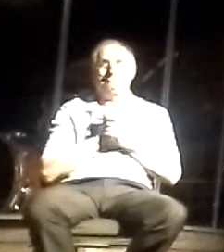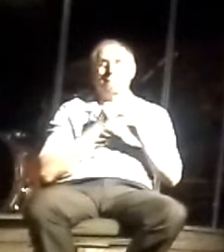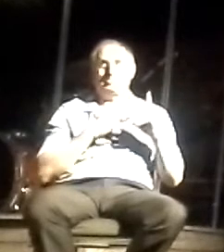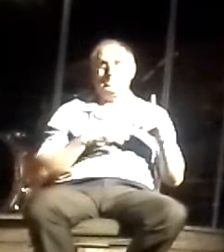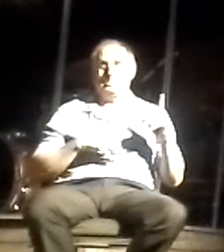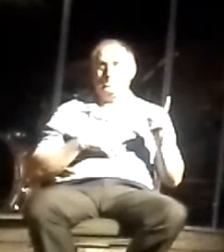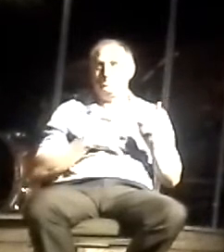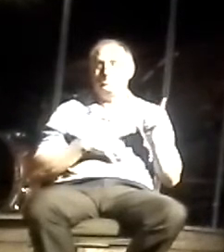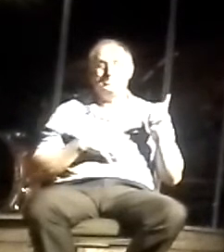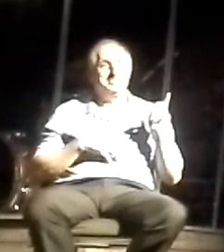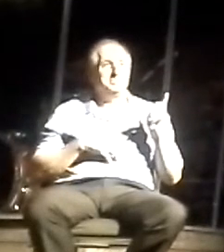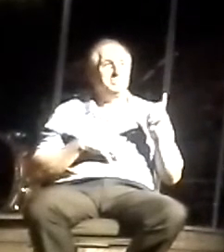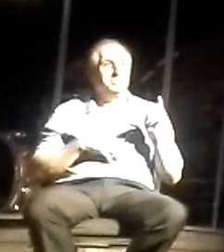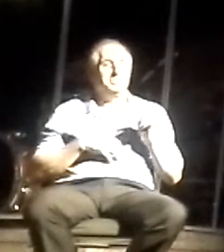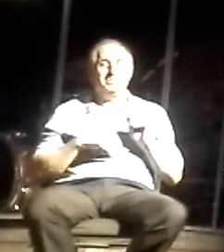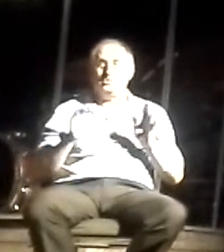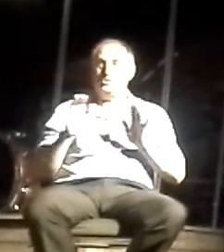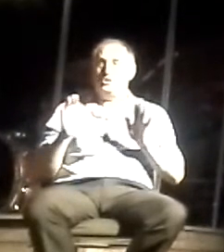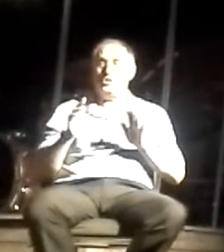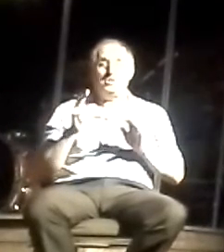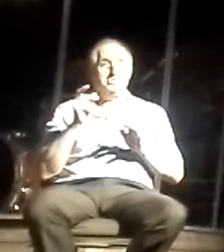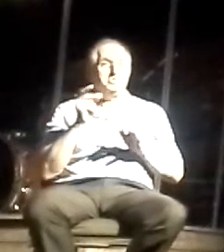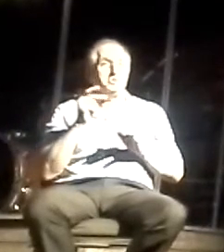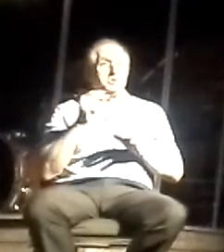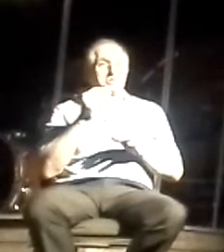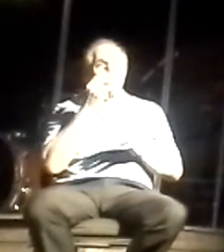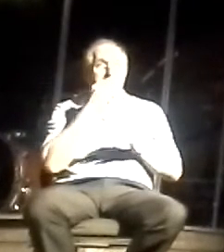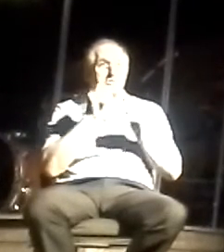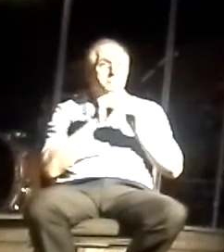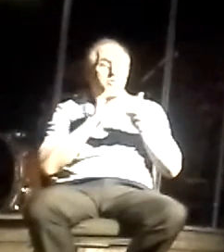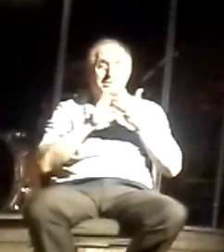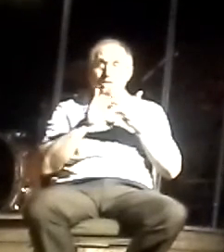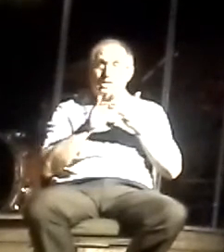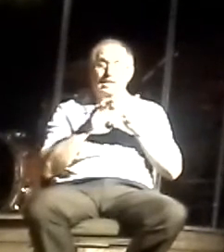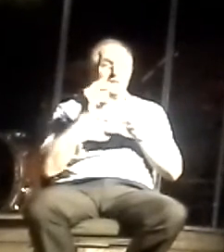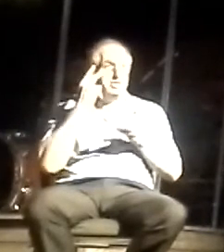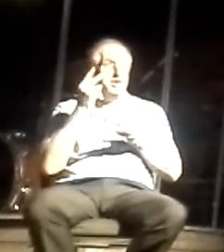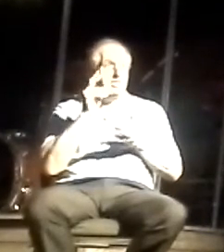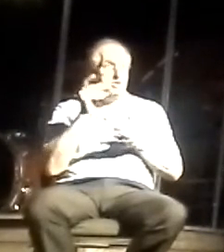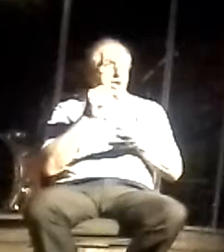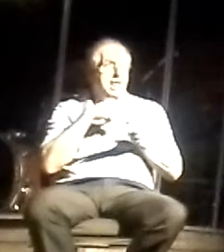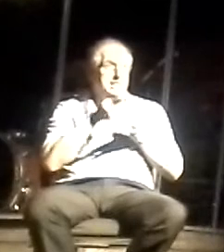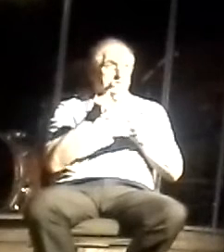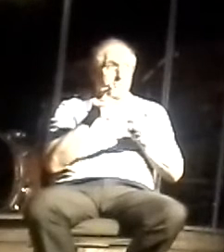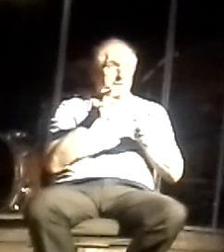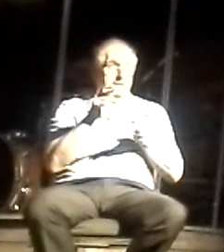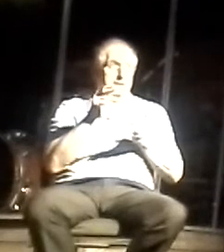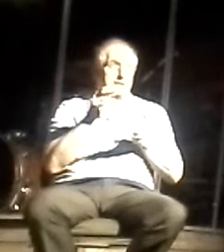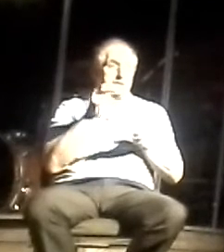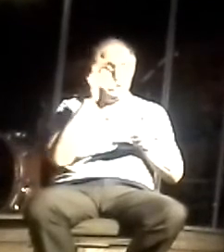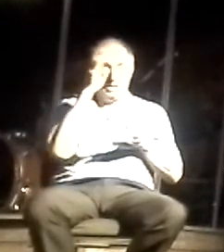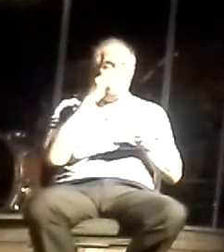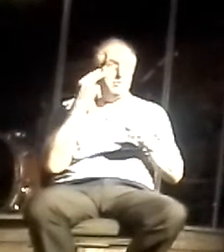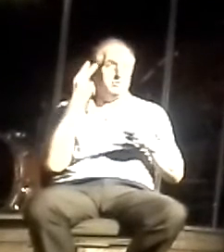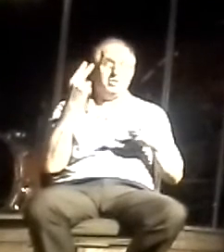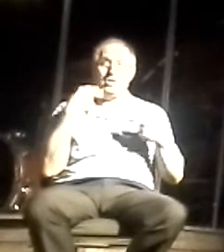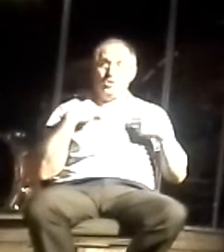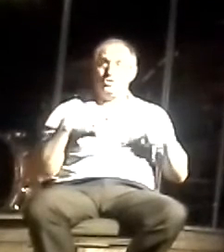You've got your, that friend that says, no, a dog's mouth's cleaner than a human mouth. I just saw that dog lick something. I've never seen a human lick it.